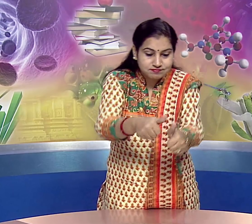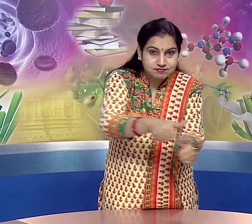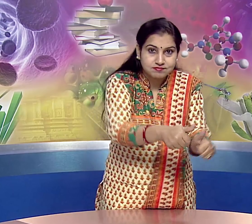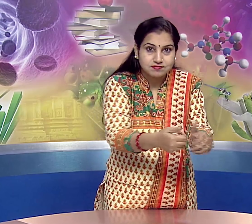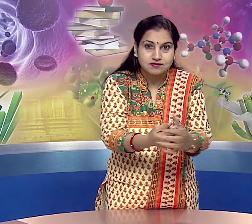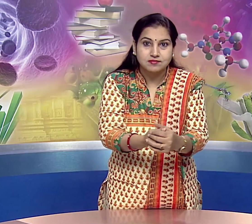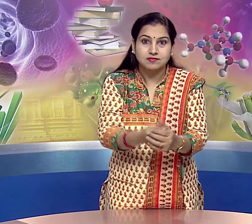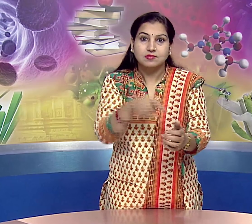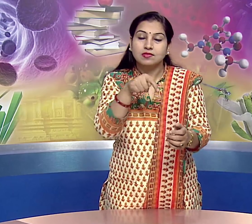while they ran up